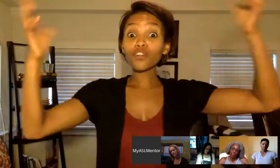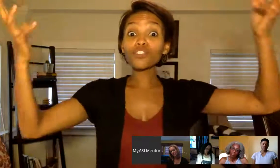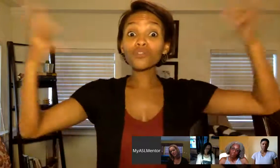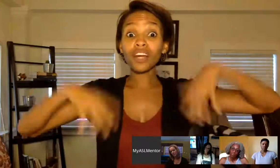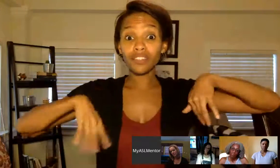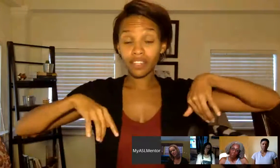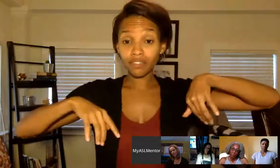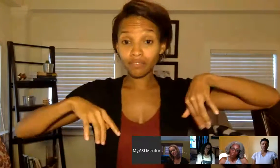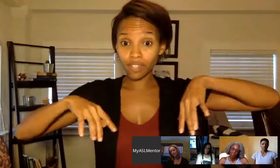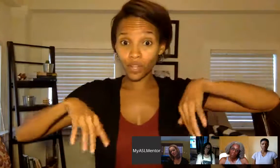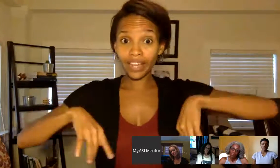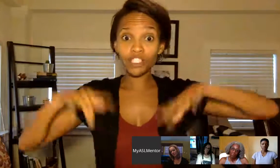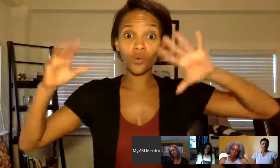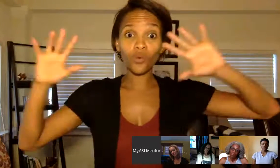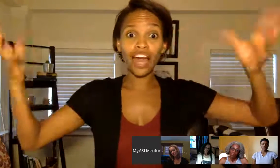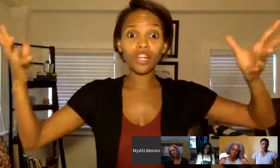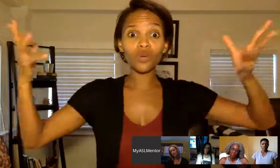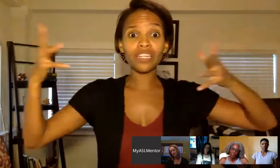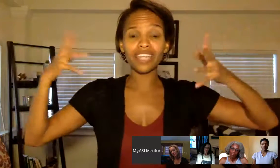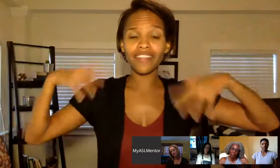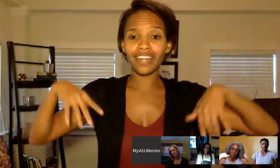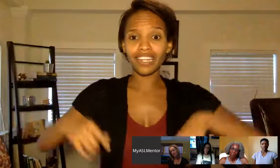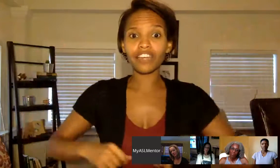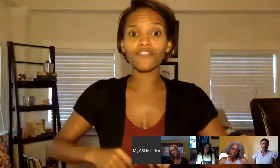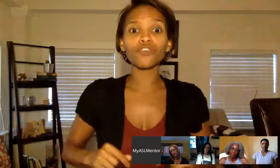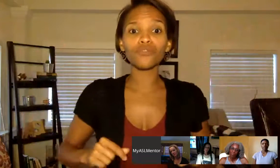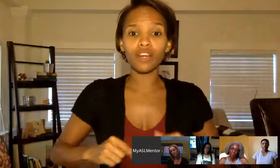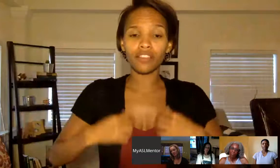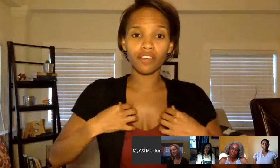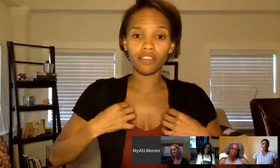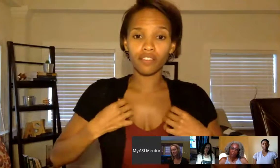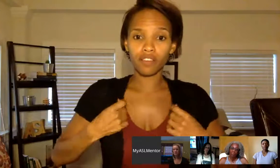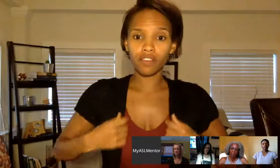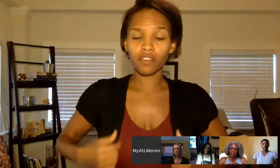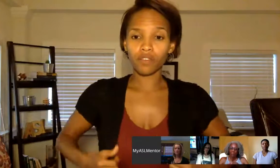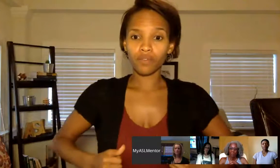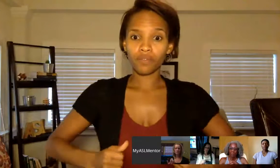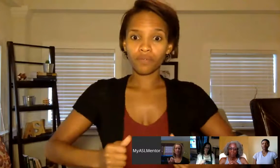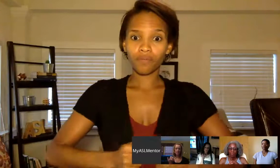if you do nothing, okay, so how do we want to assign that idea? If you do nothing.